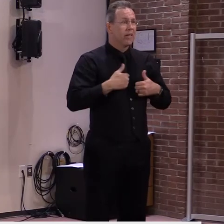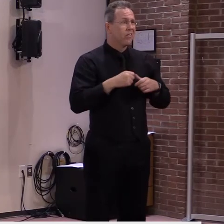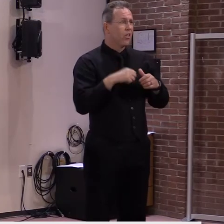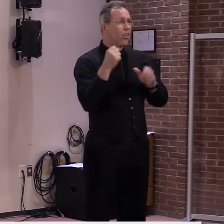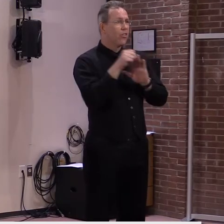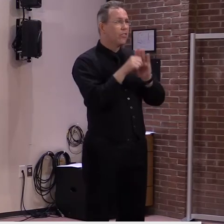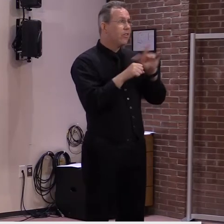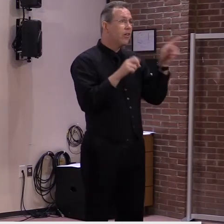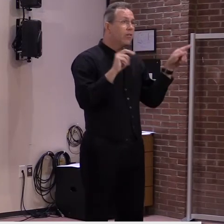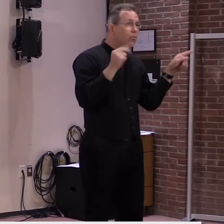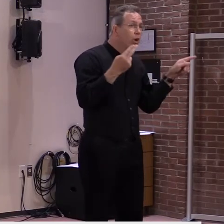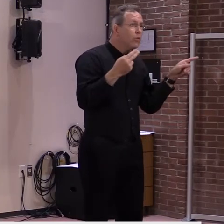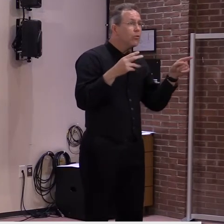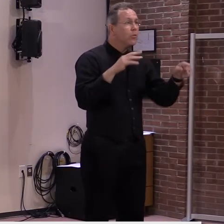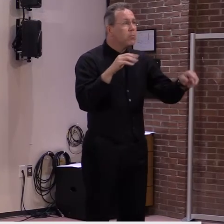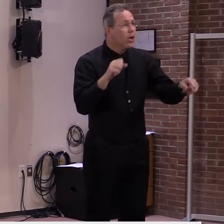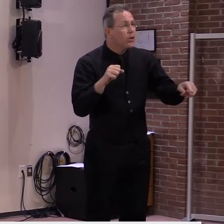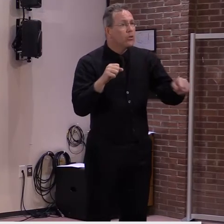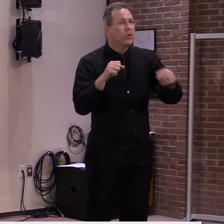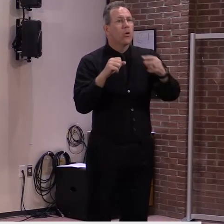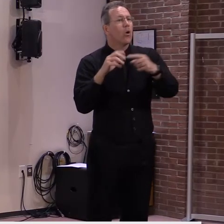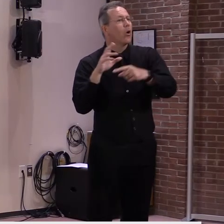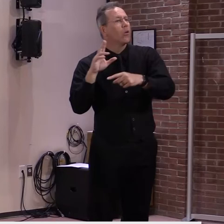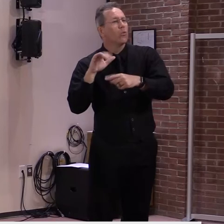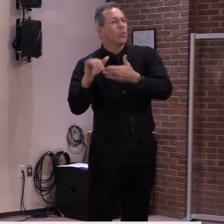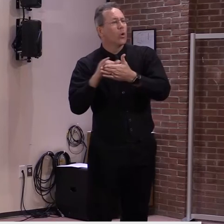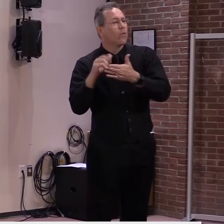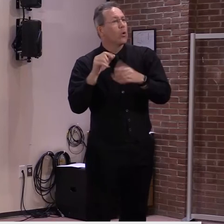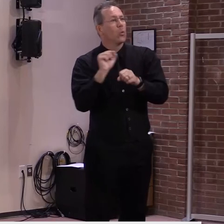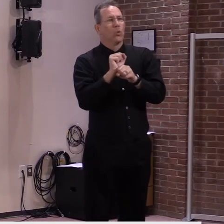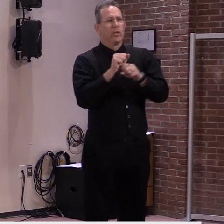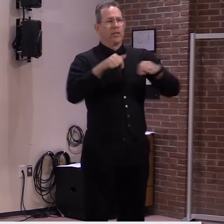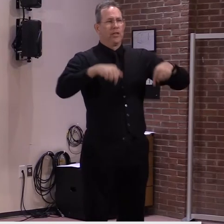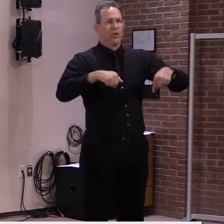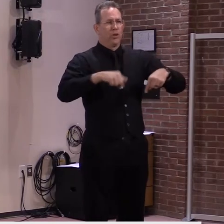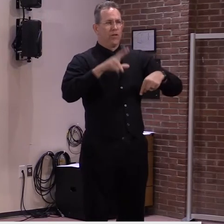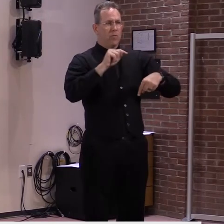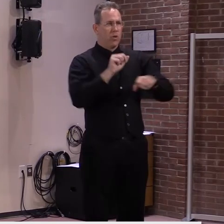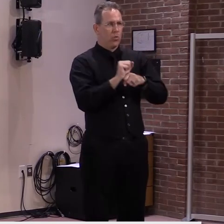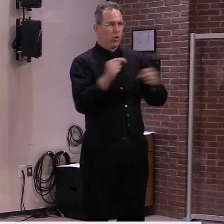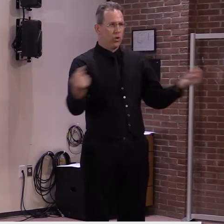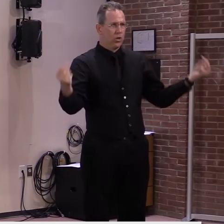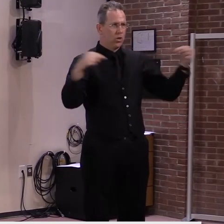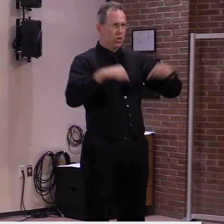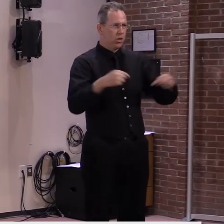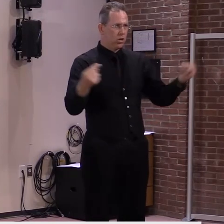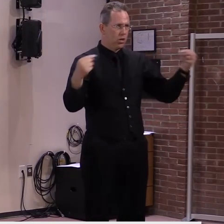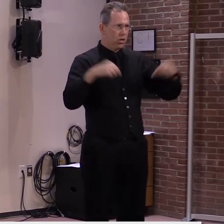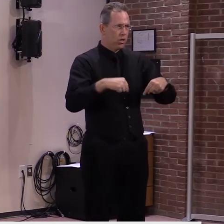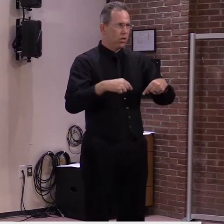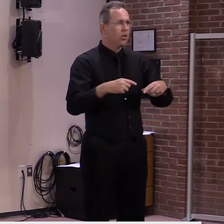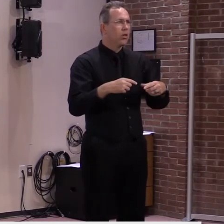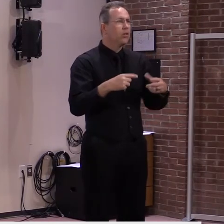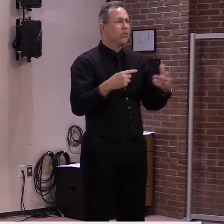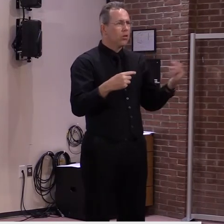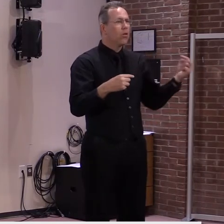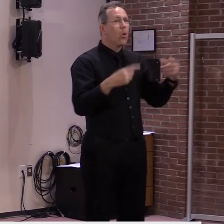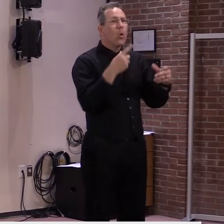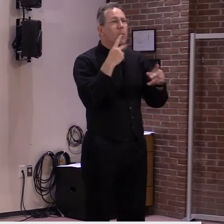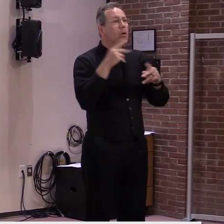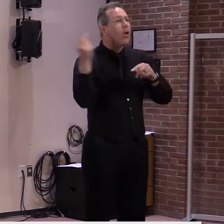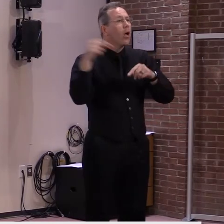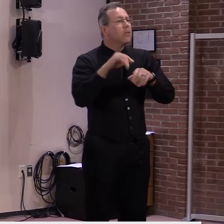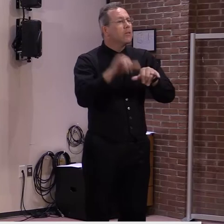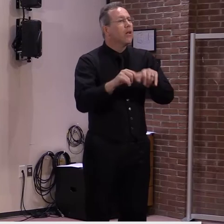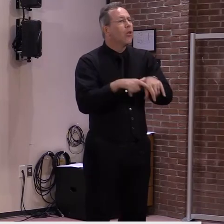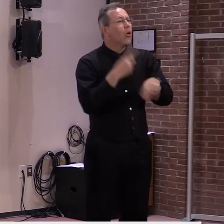worked in Vermont. We had people that intended to stay in Vermont for a certain time. We had part-time residents that were. But